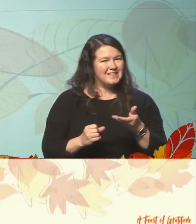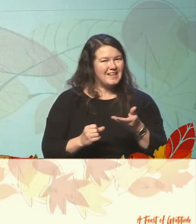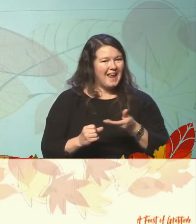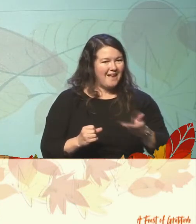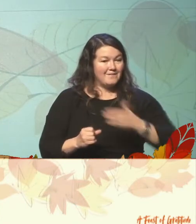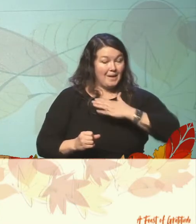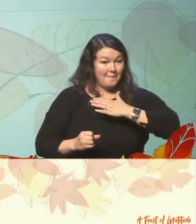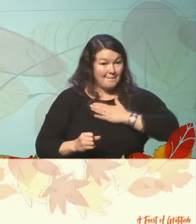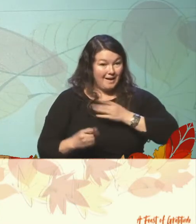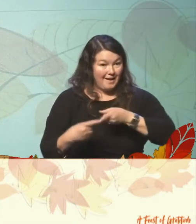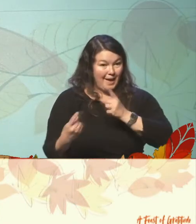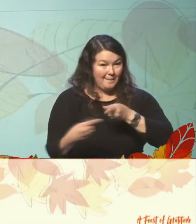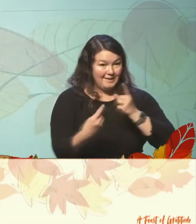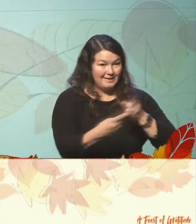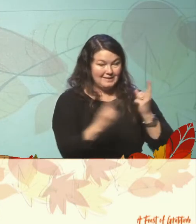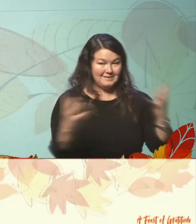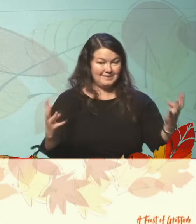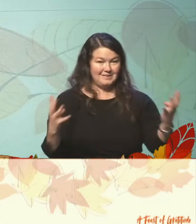to dinner